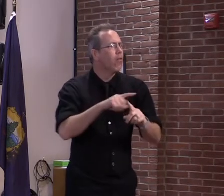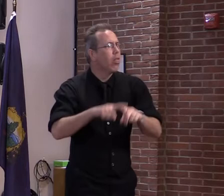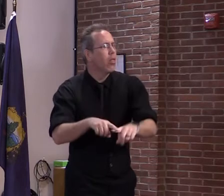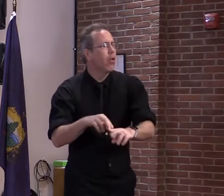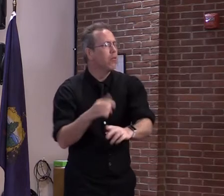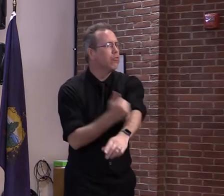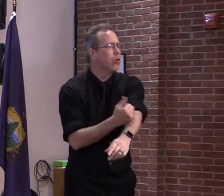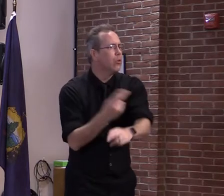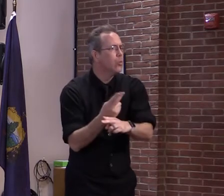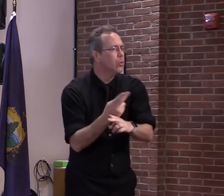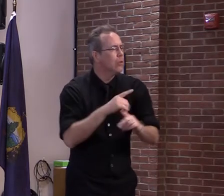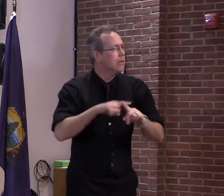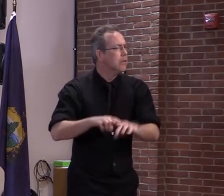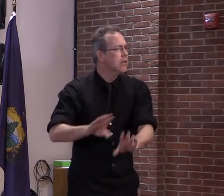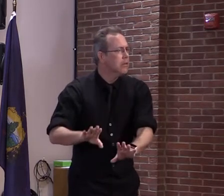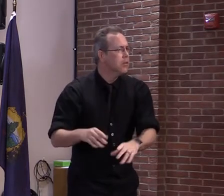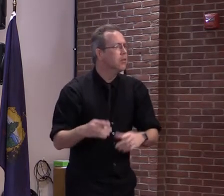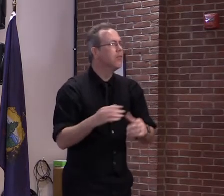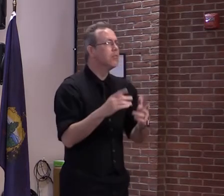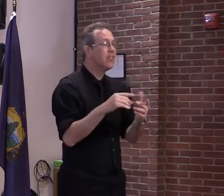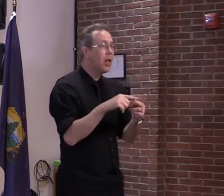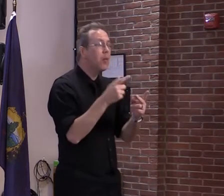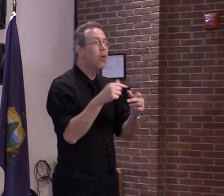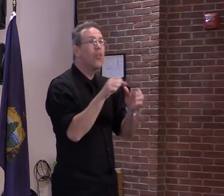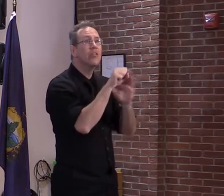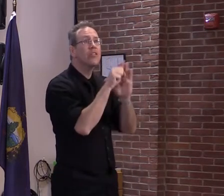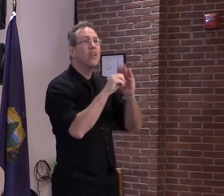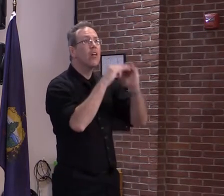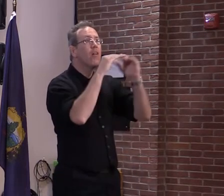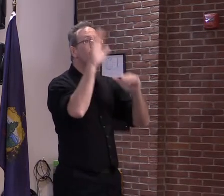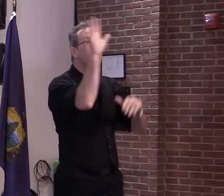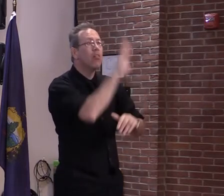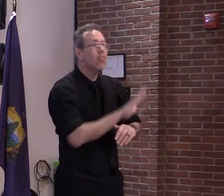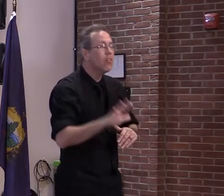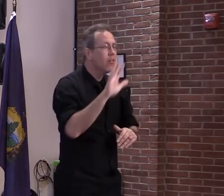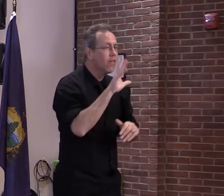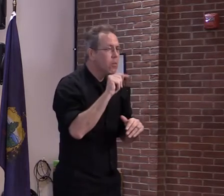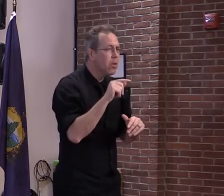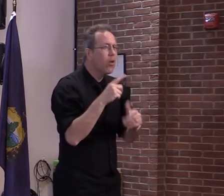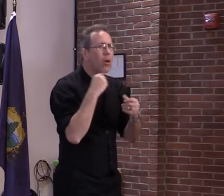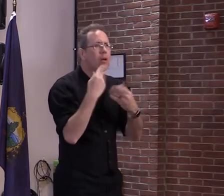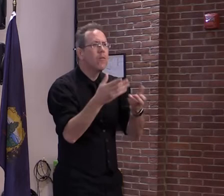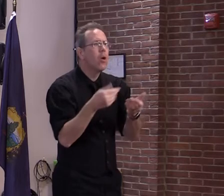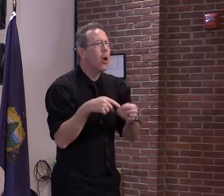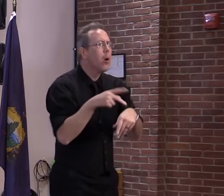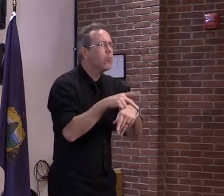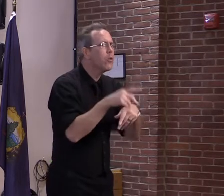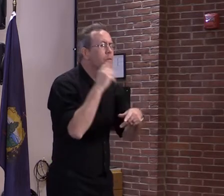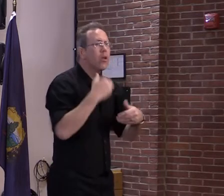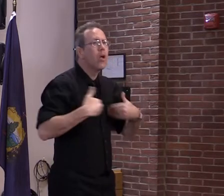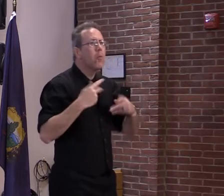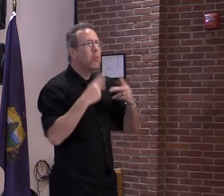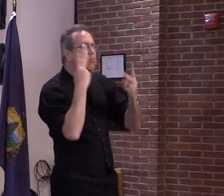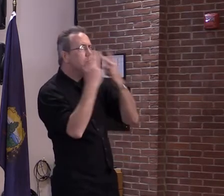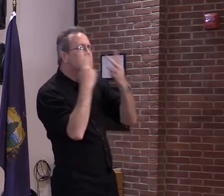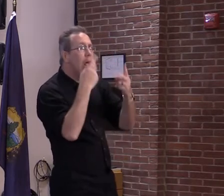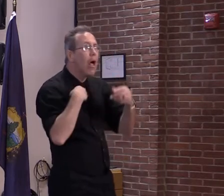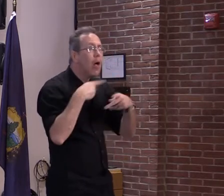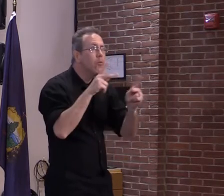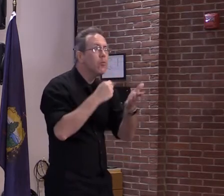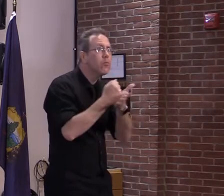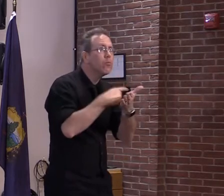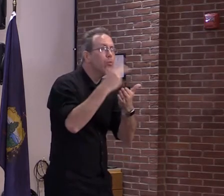equitable statewide opportunity for any youth to benefit from these kinds of programs and